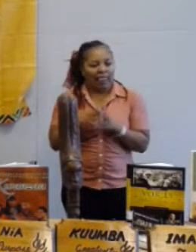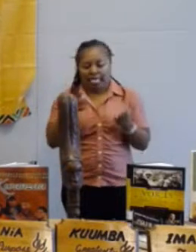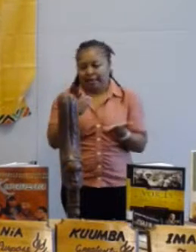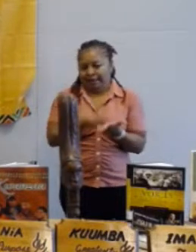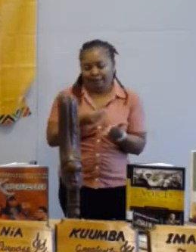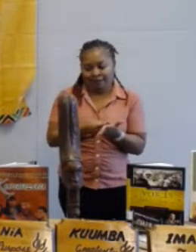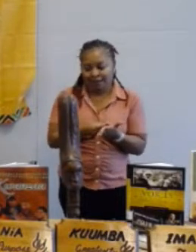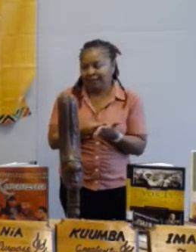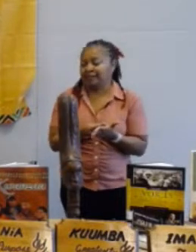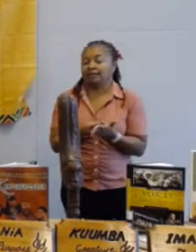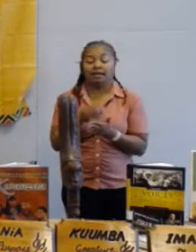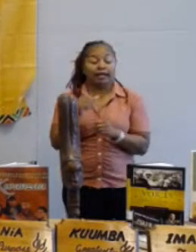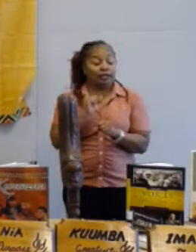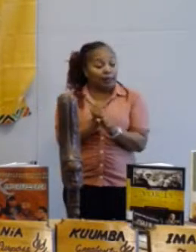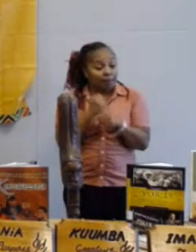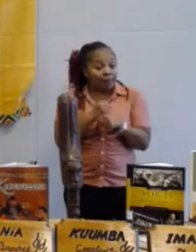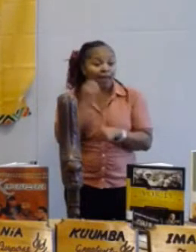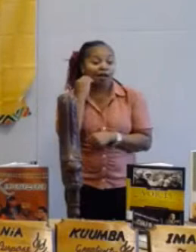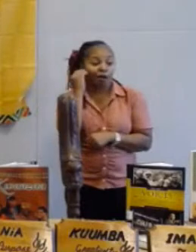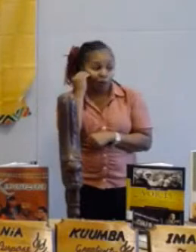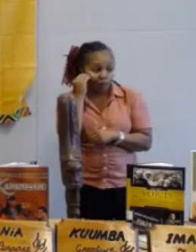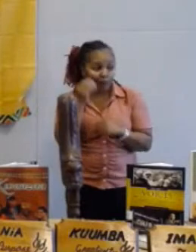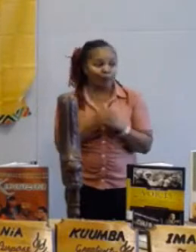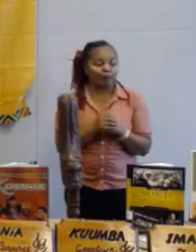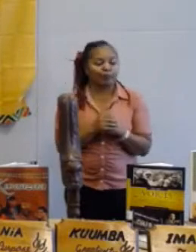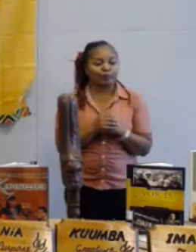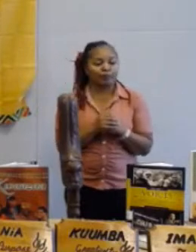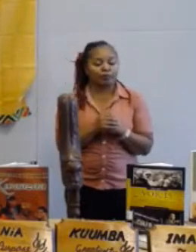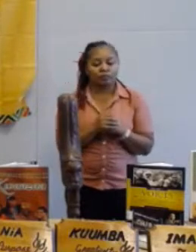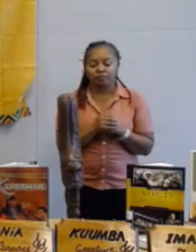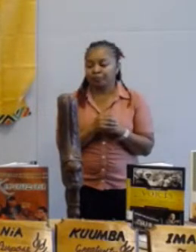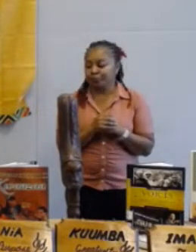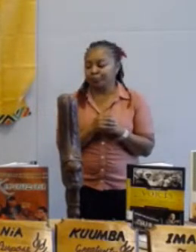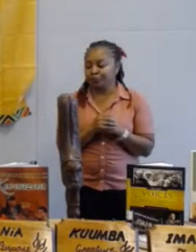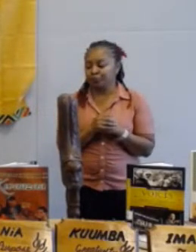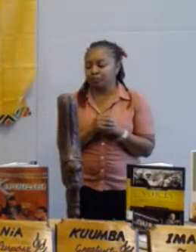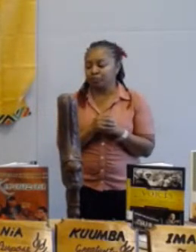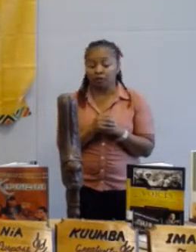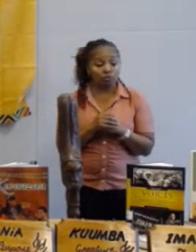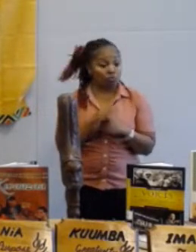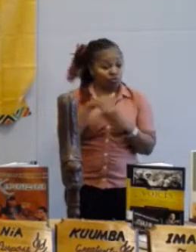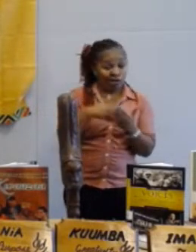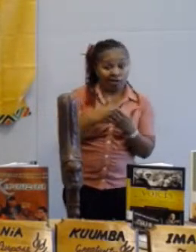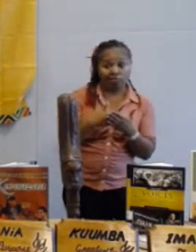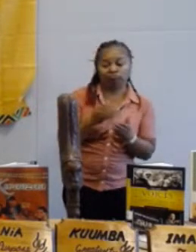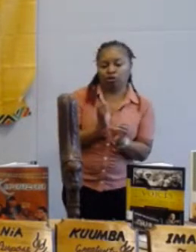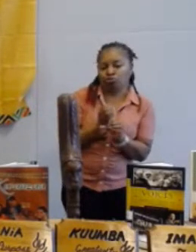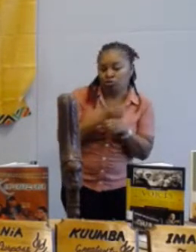home. And that's one of the things that we try to do, is make sure that everything that we create is